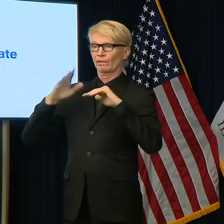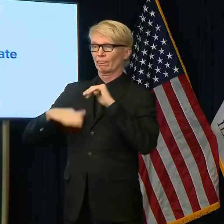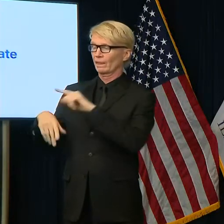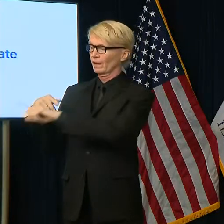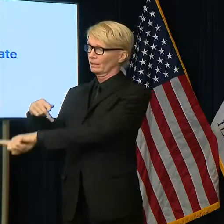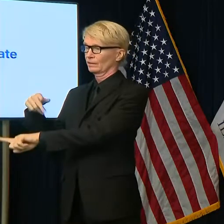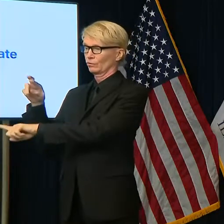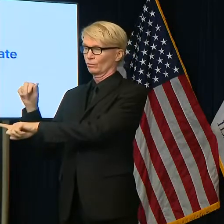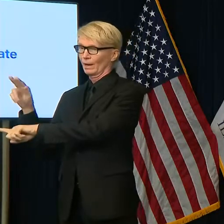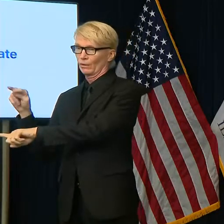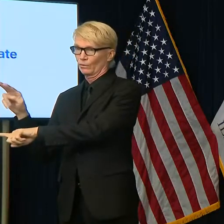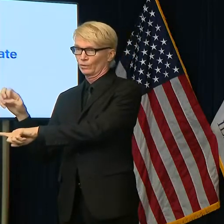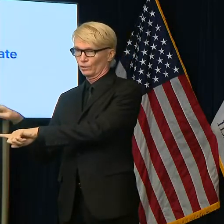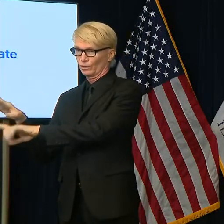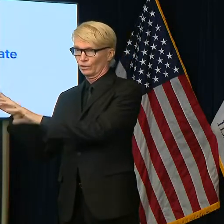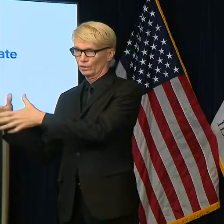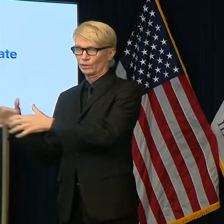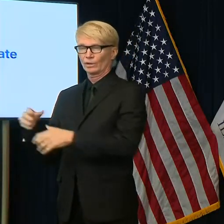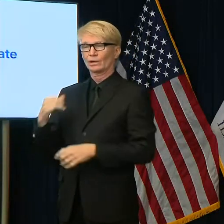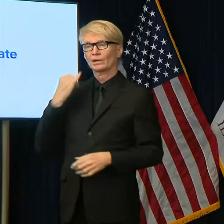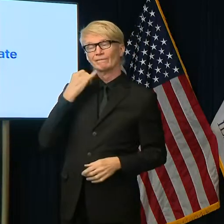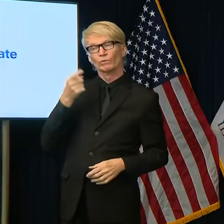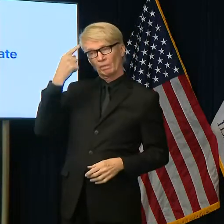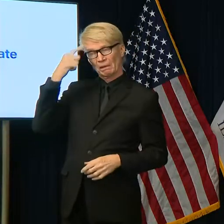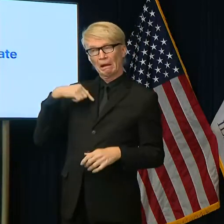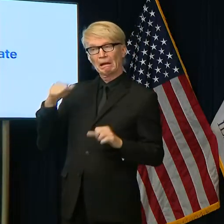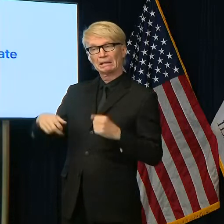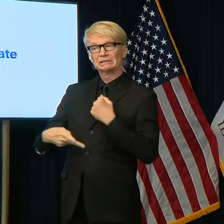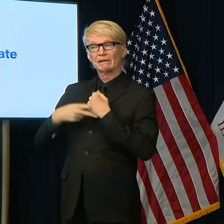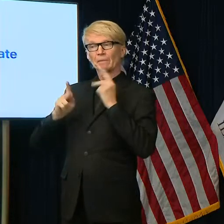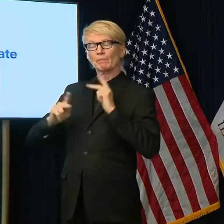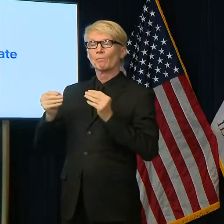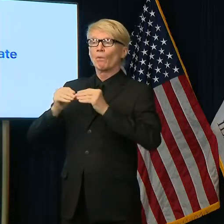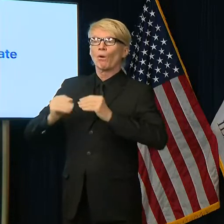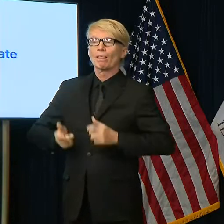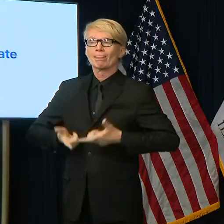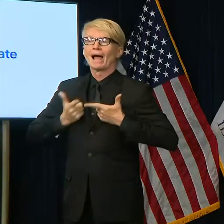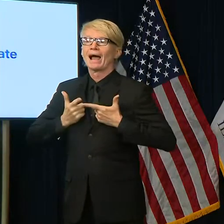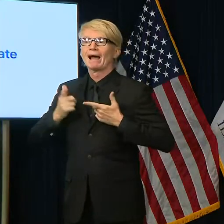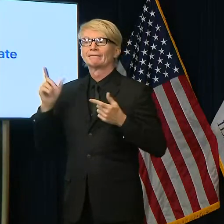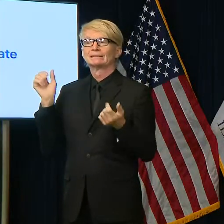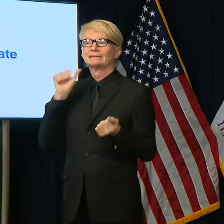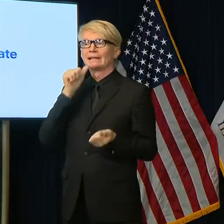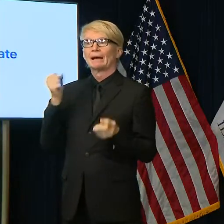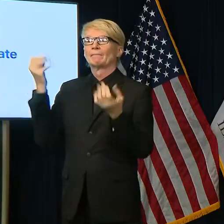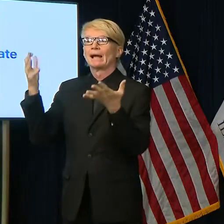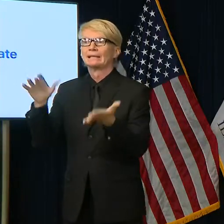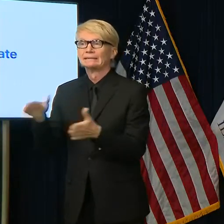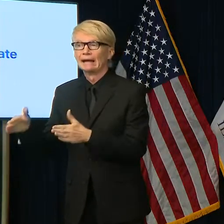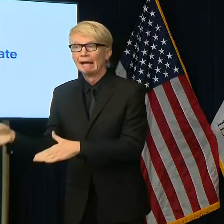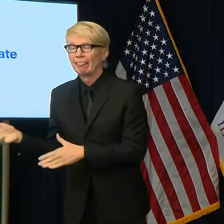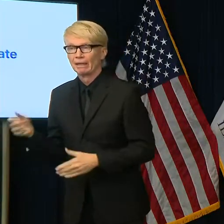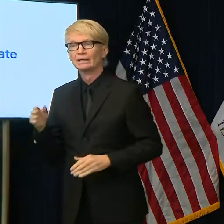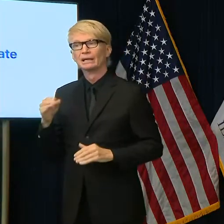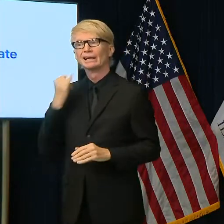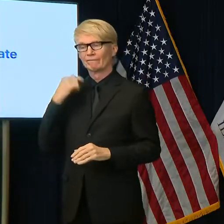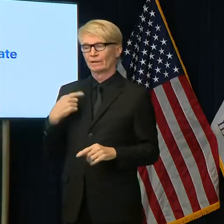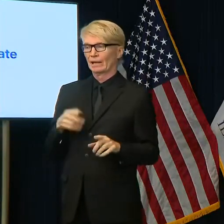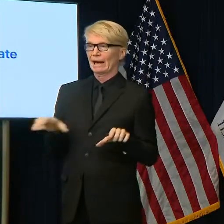that facility had you gotten in there sooner? Well, first of all, we acted much